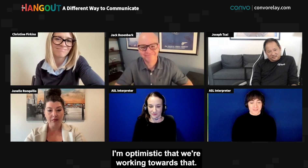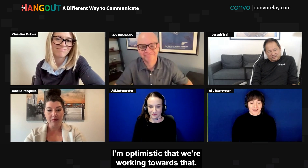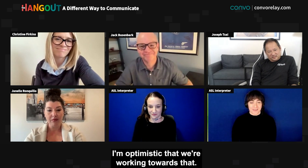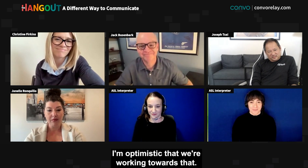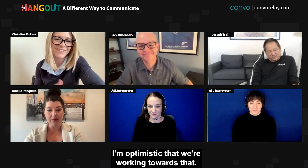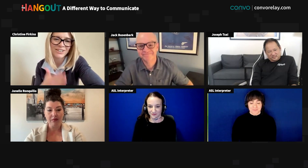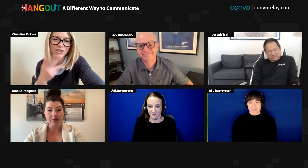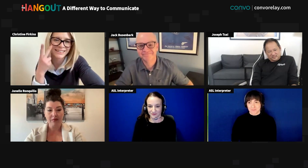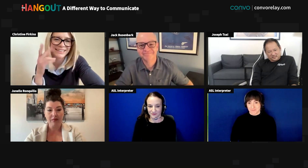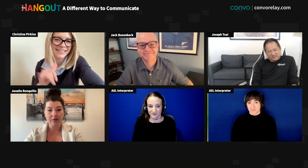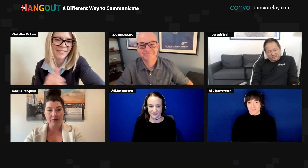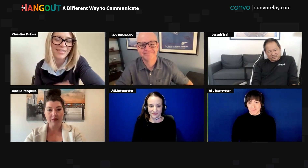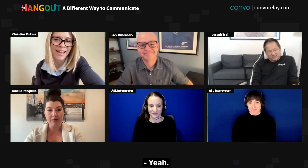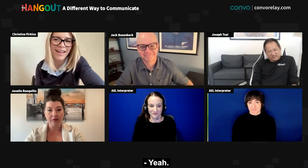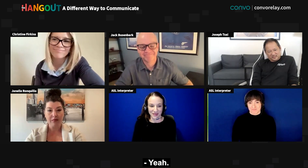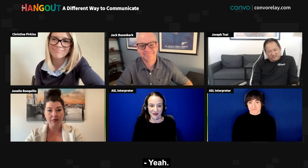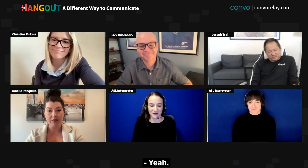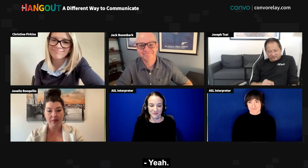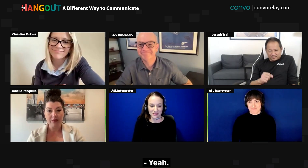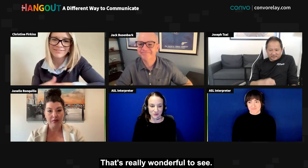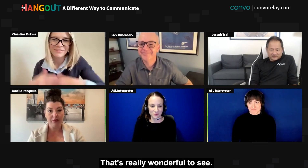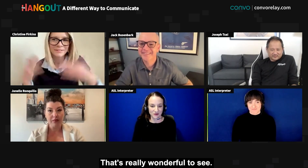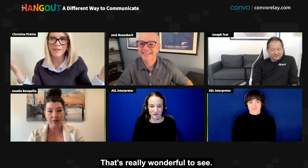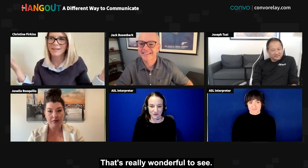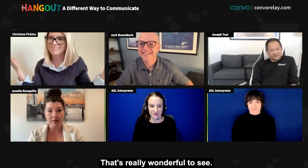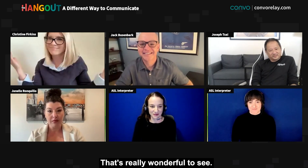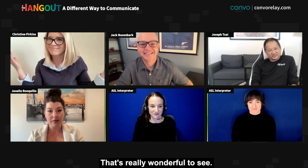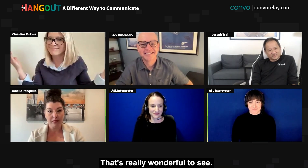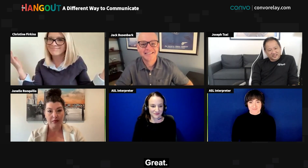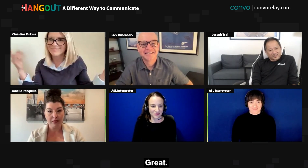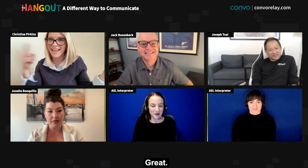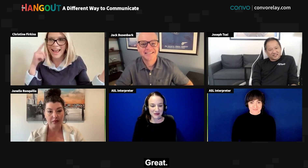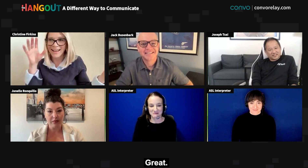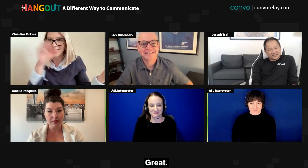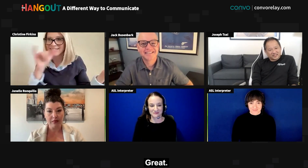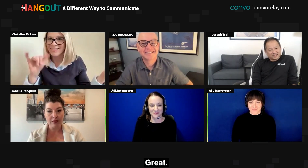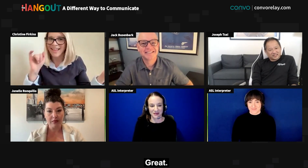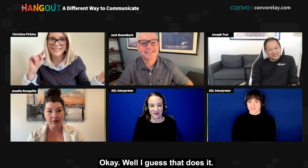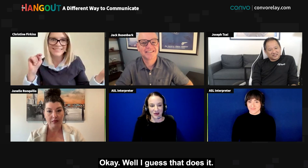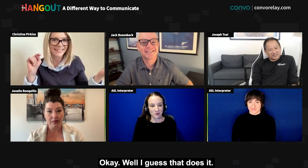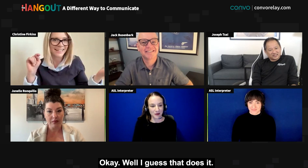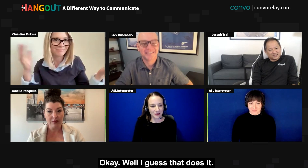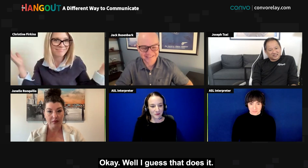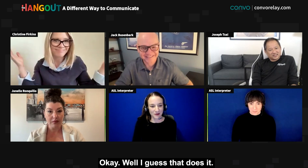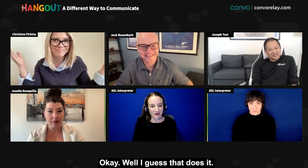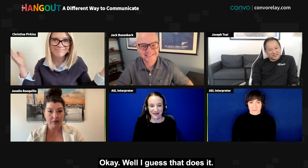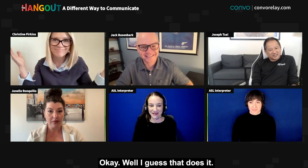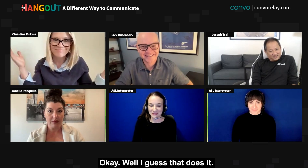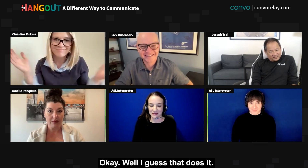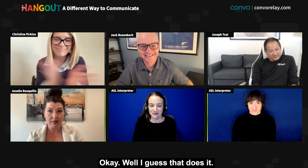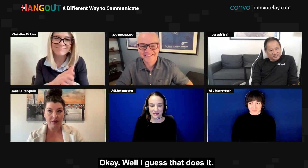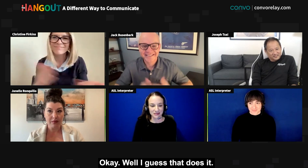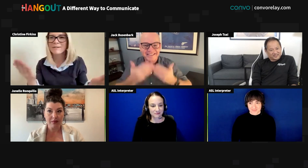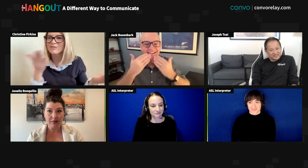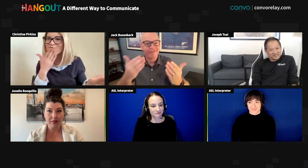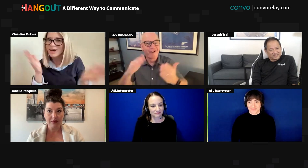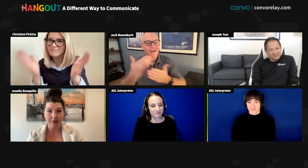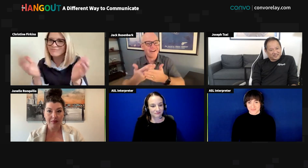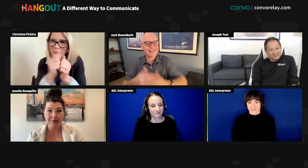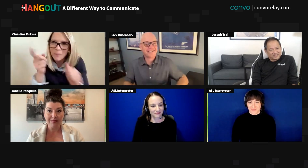that. Yeah, that's really wonderful to see. Great. Okay, well, I guess that does it.